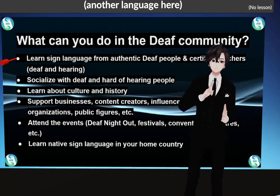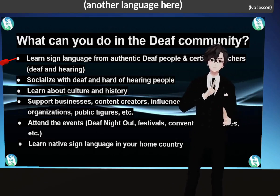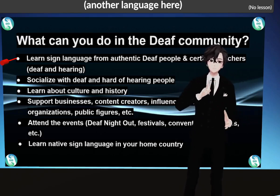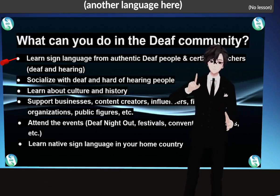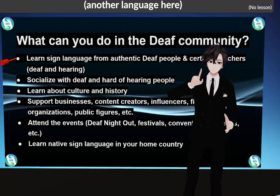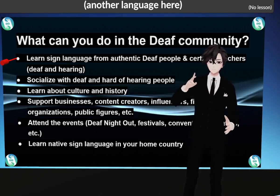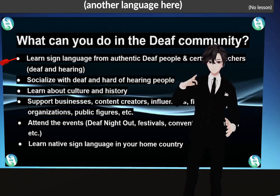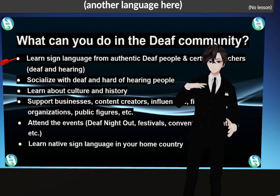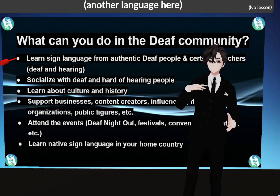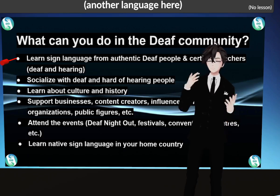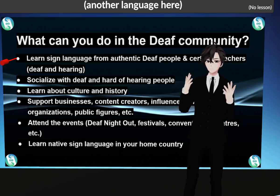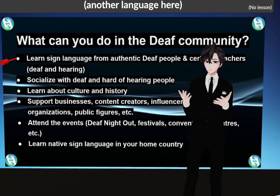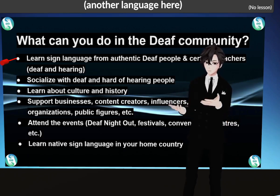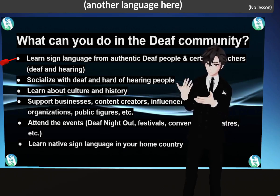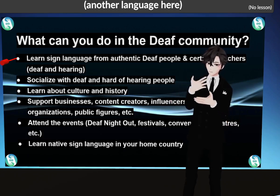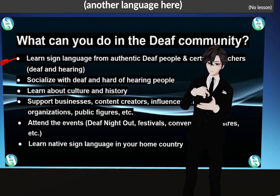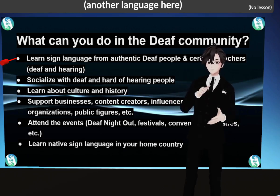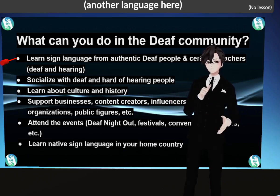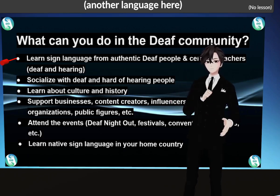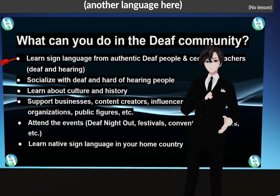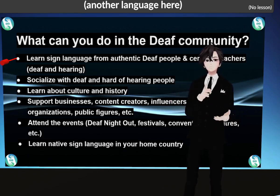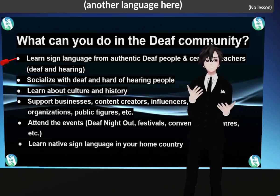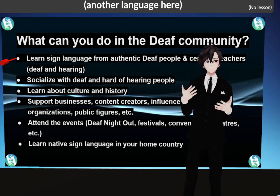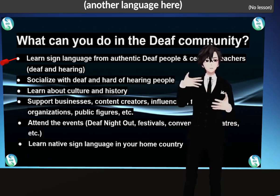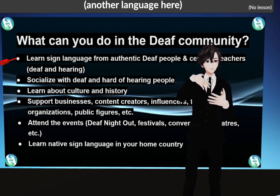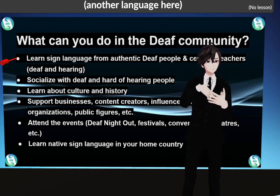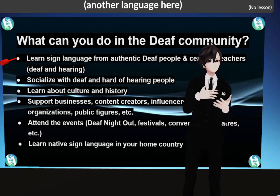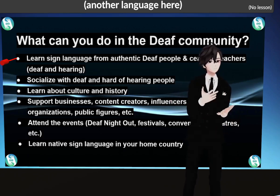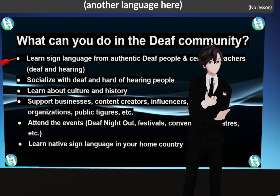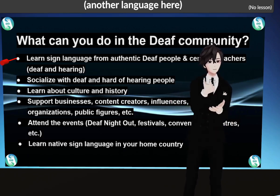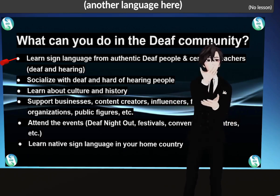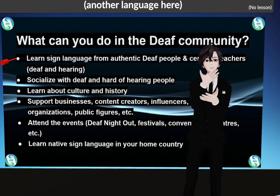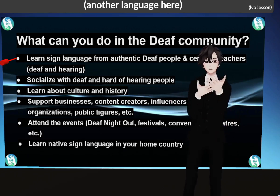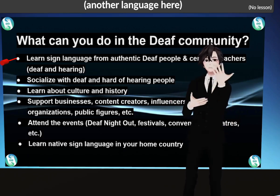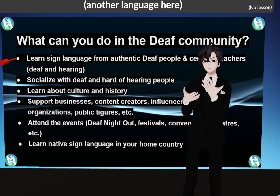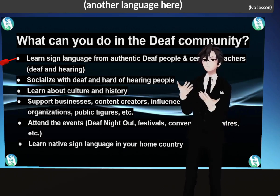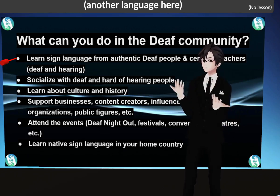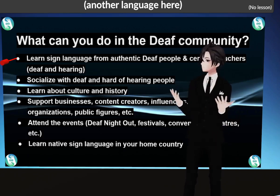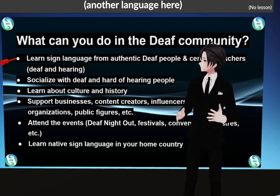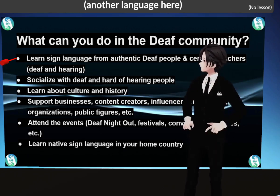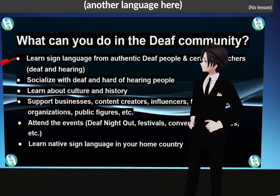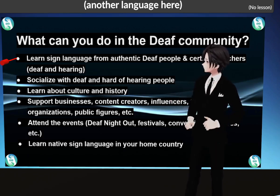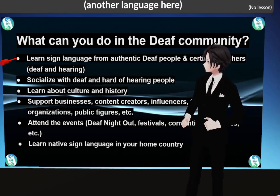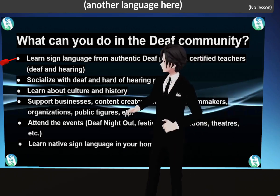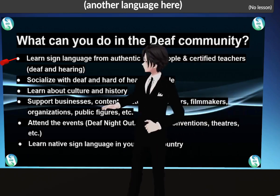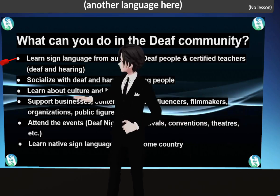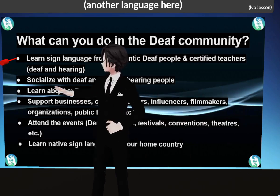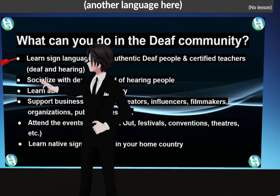We have authentic deaf volunteers, including myself, here teaching and helping hands.